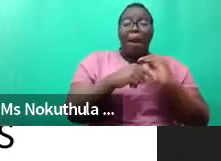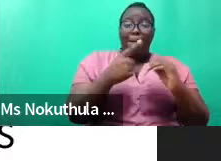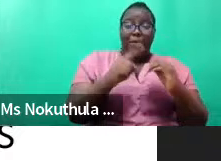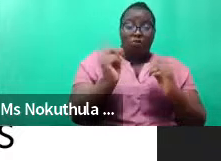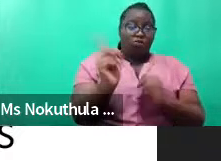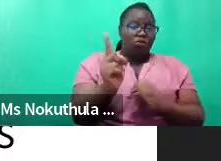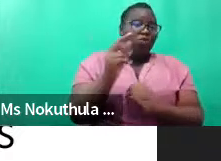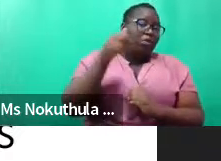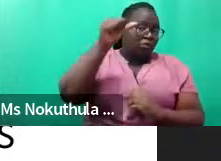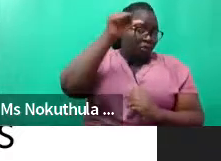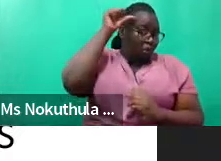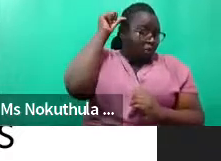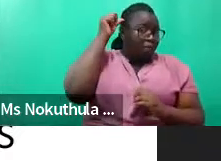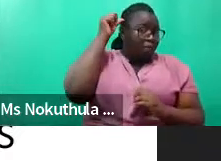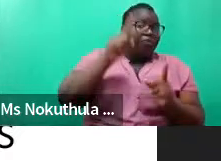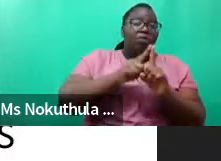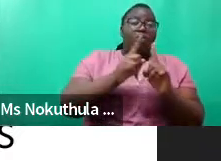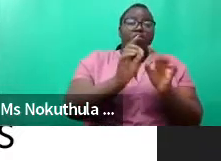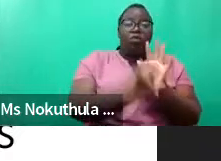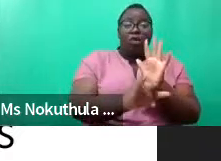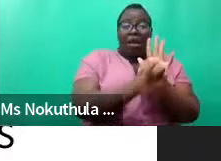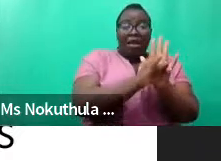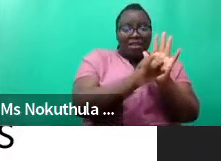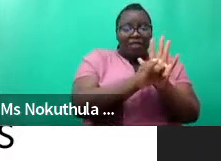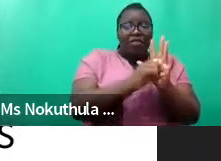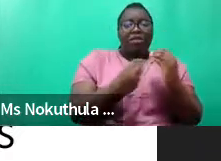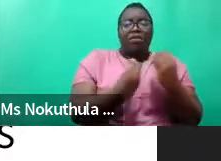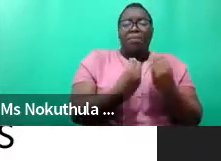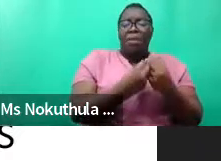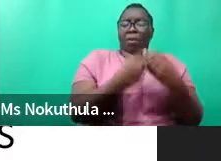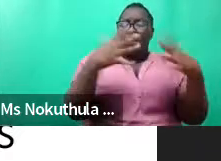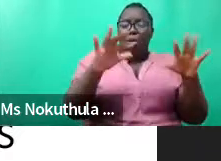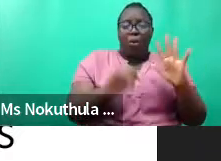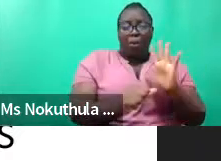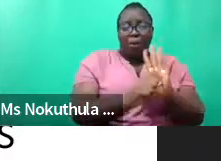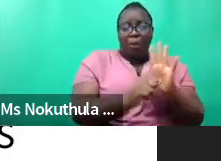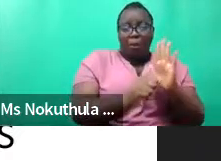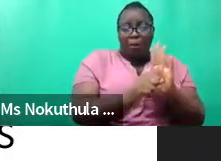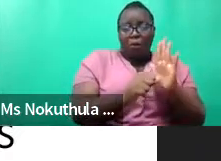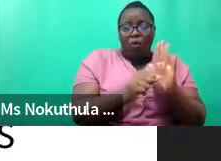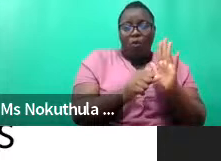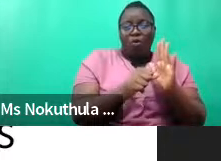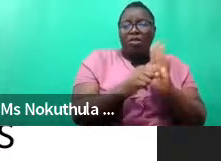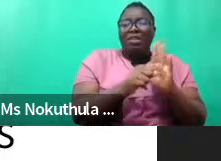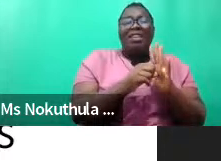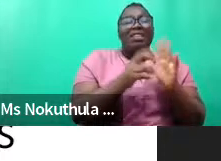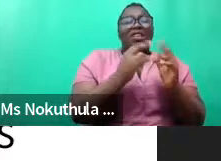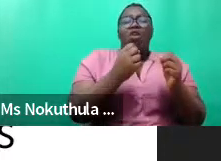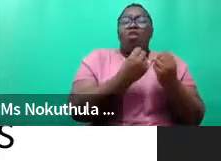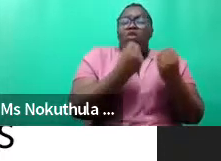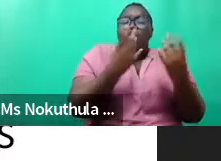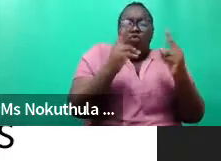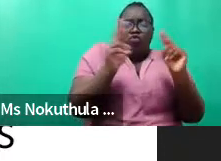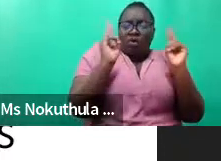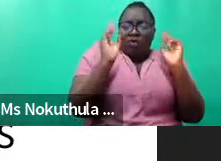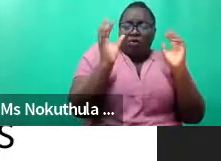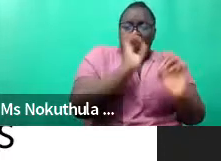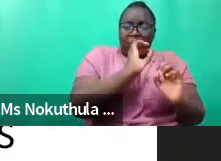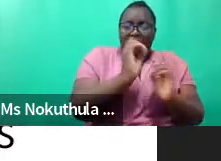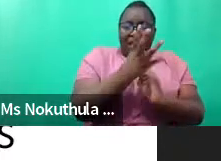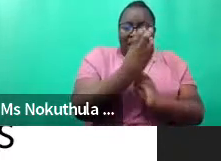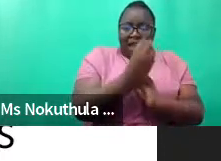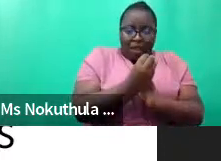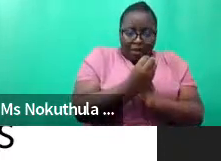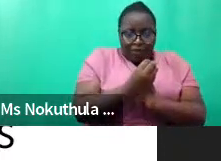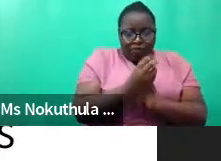also identified that something very crucial that is missing in a lot of institutions is the establishment of complaint